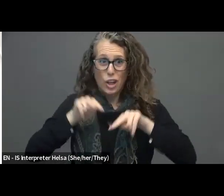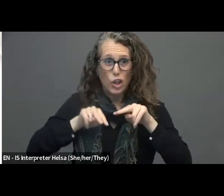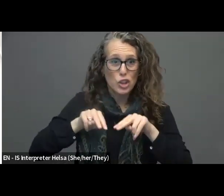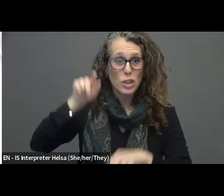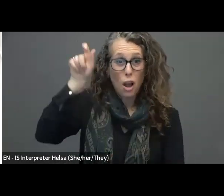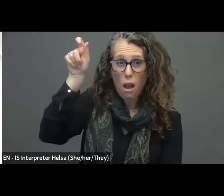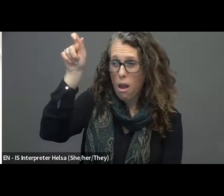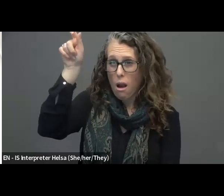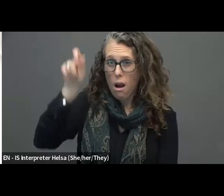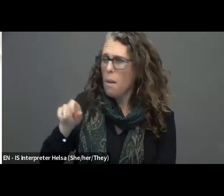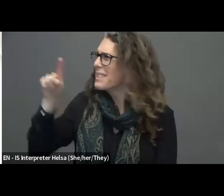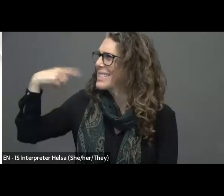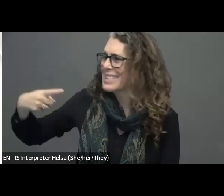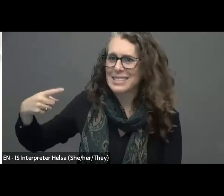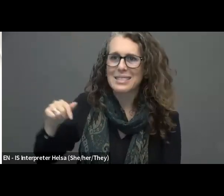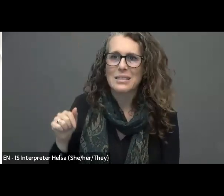next, Tobias, please.